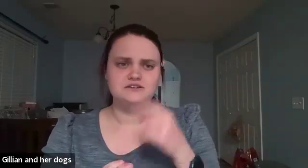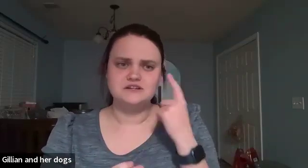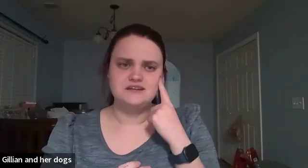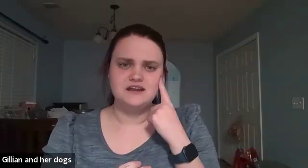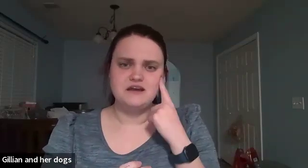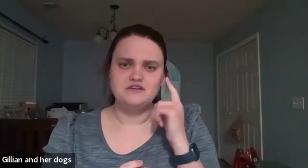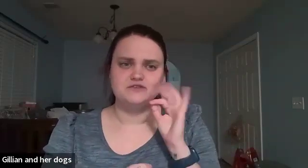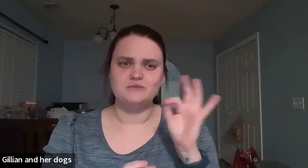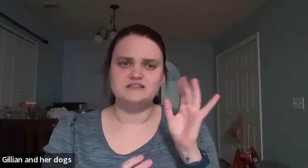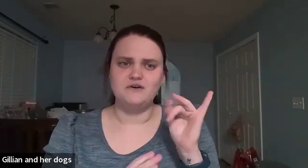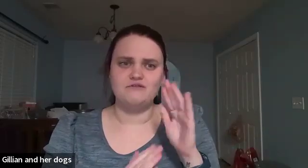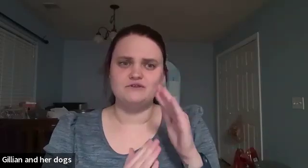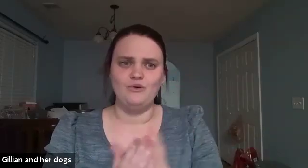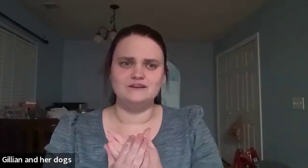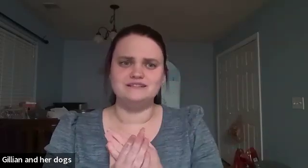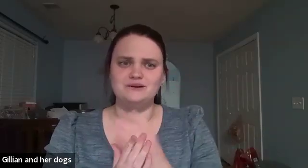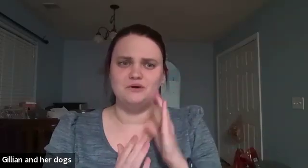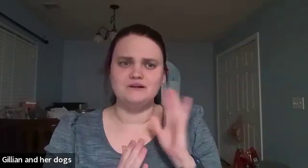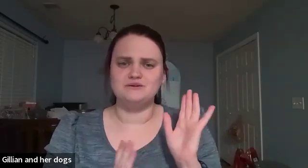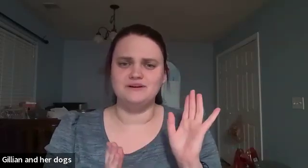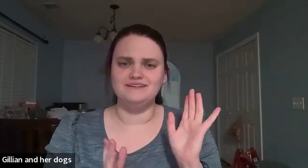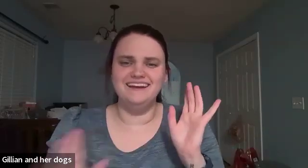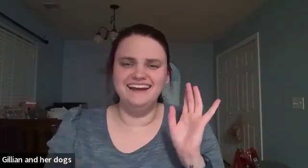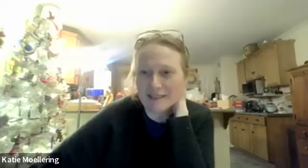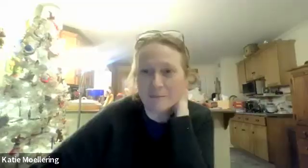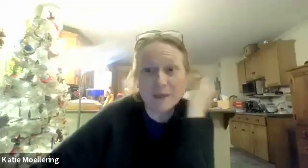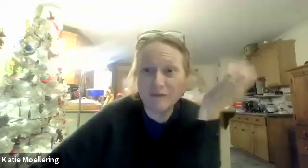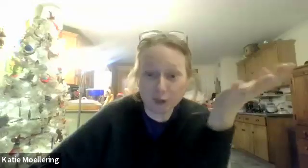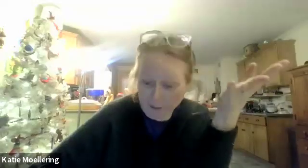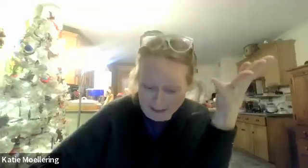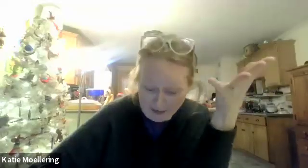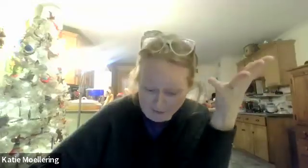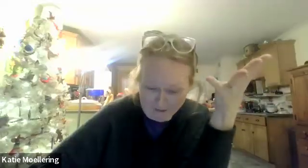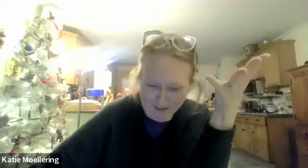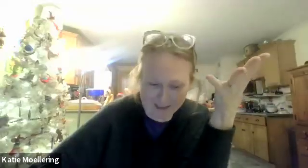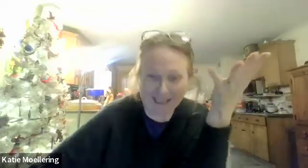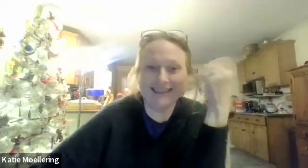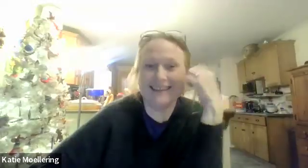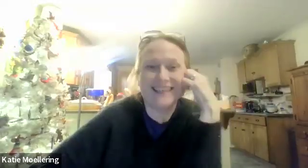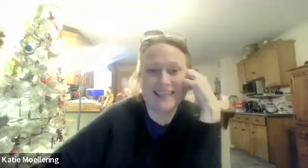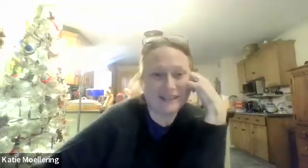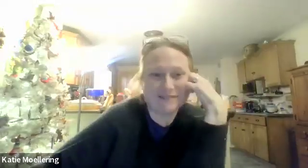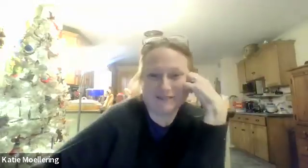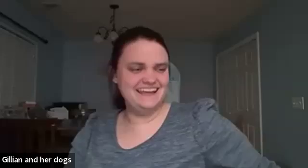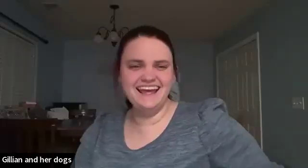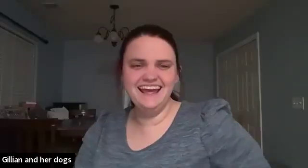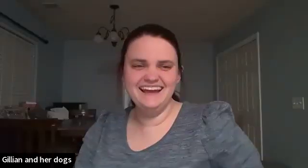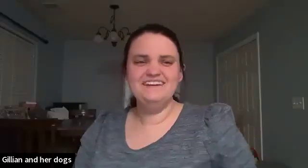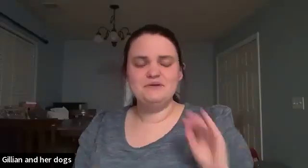Anything else you can think of? I think I threw myself off with the whole list. I don't know what's going on. No, I think that's it. But if you look, we covered everything. Yeah. We did. So,